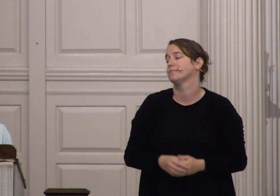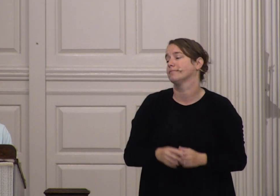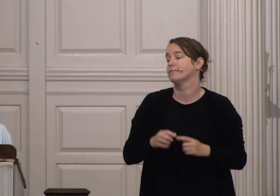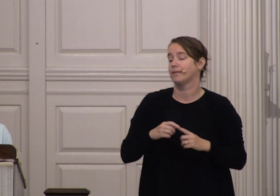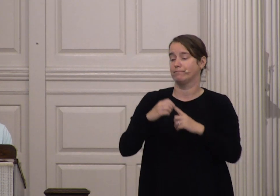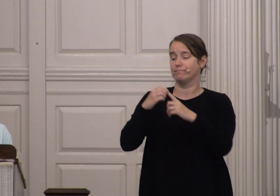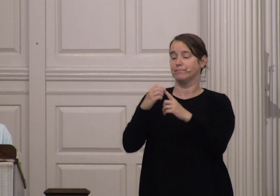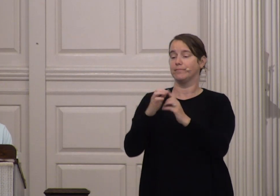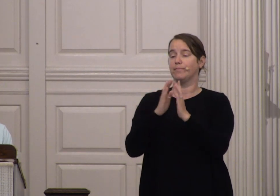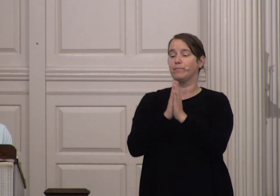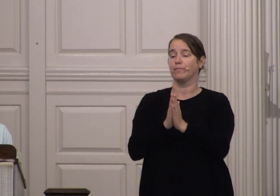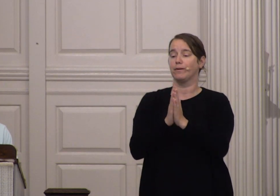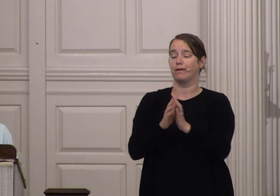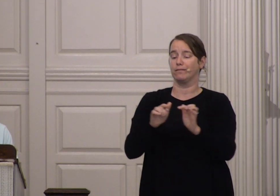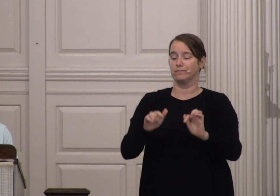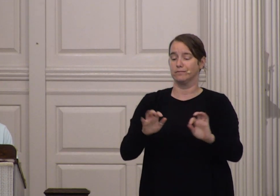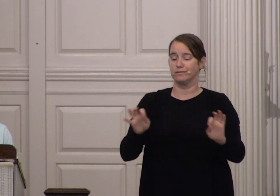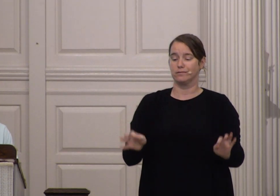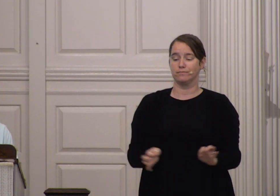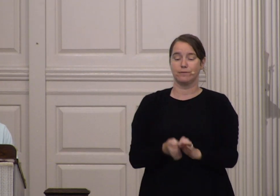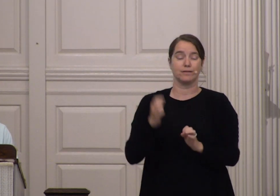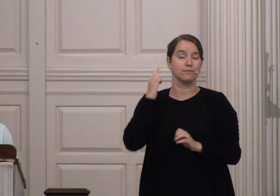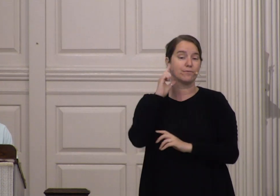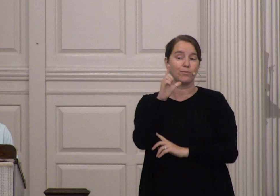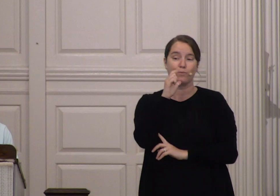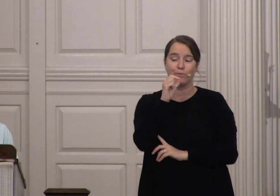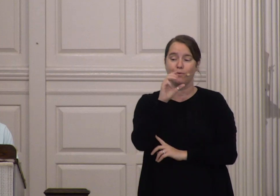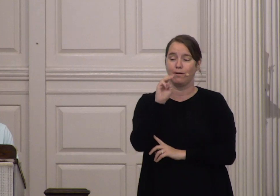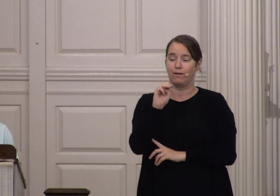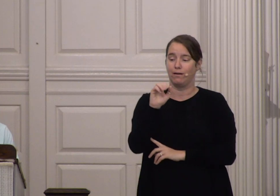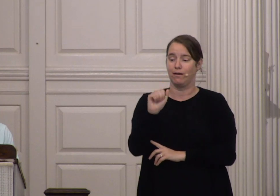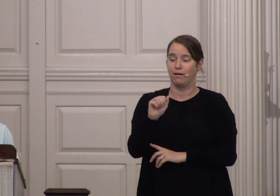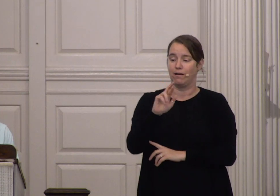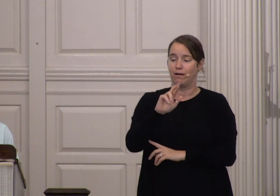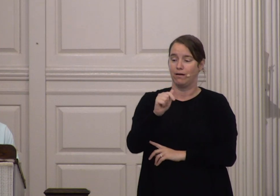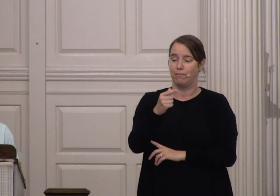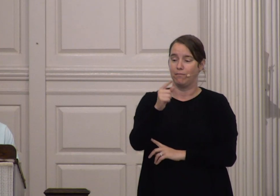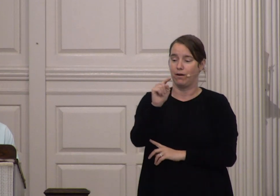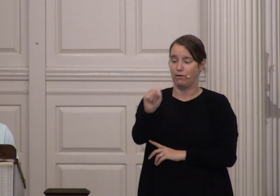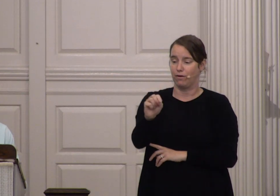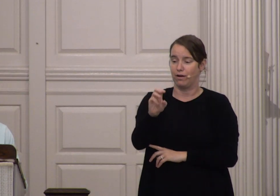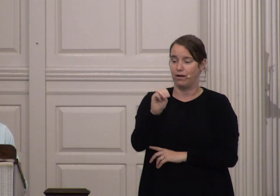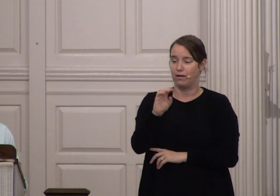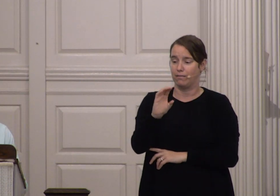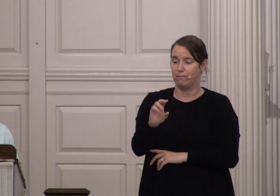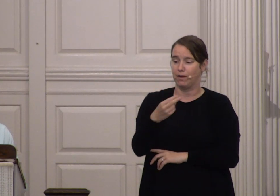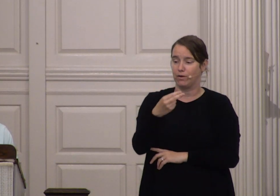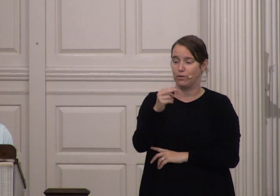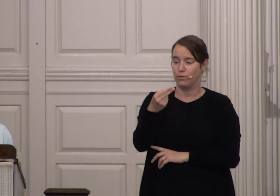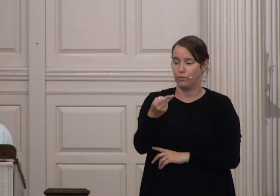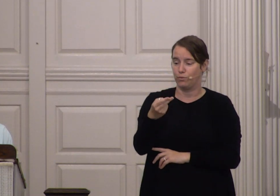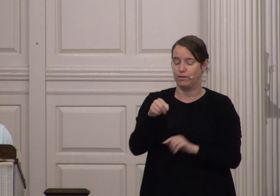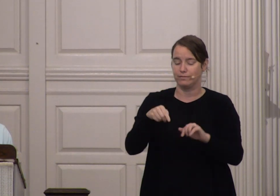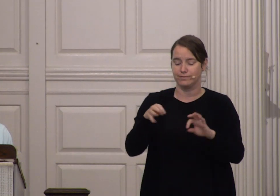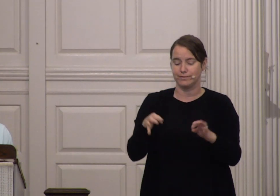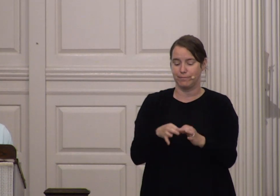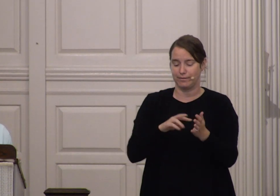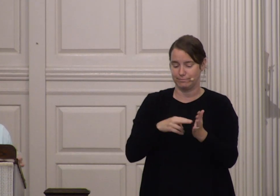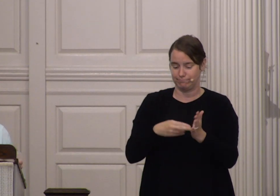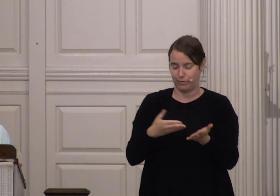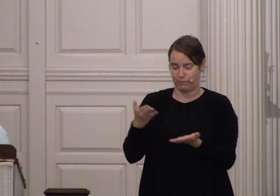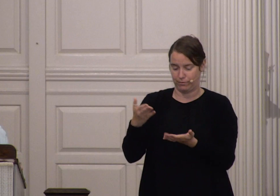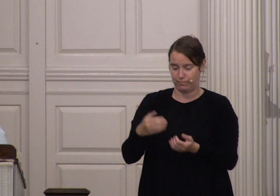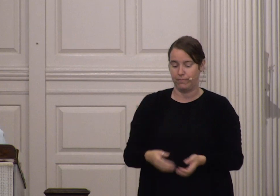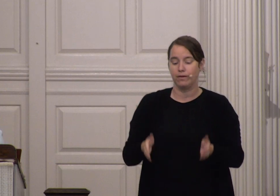And let us pray in a special way for Margaret McHugh, for whom this Mass is being celebrated. Let